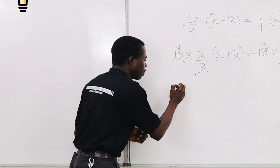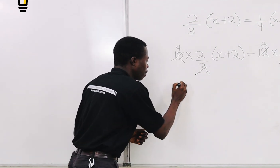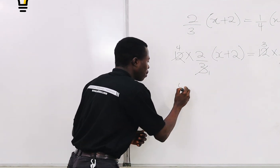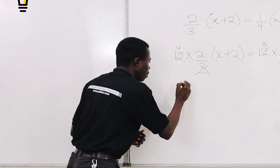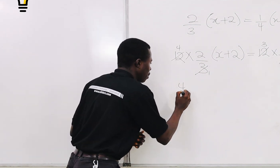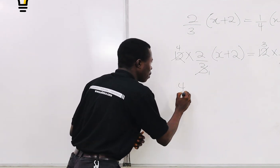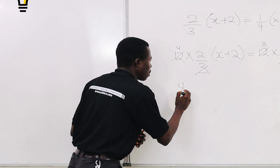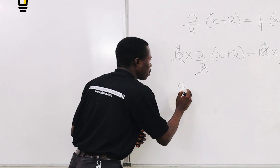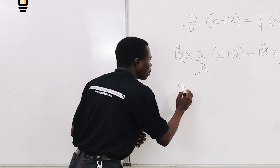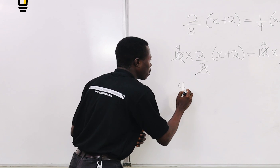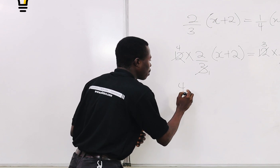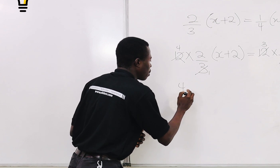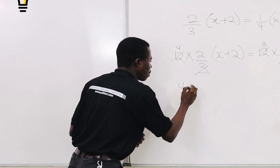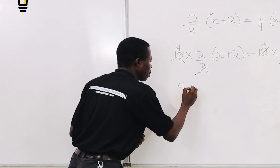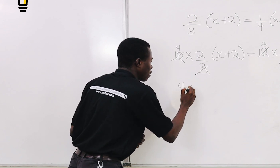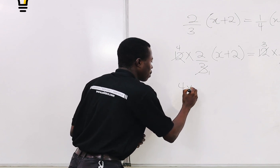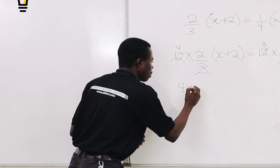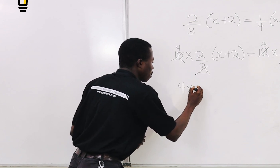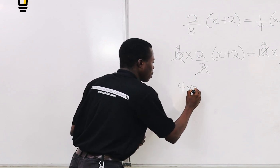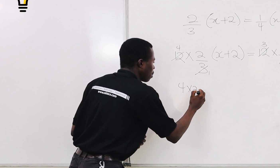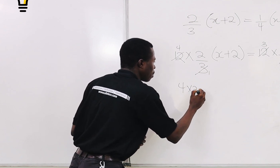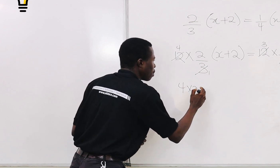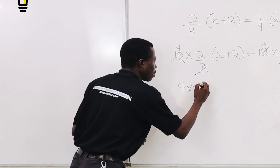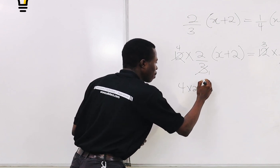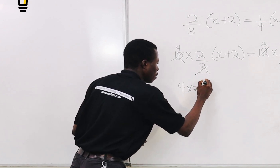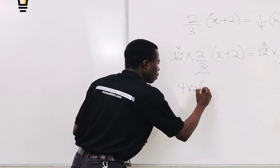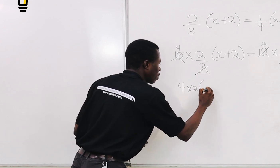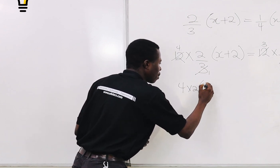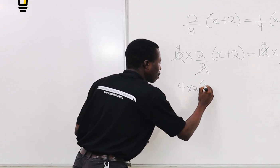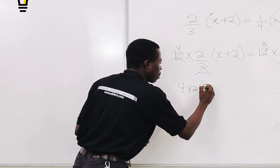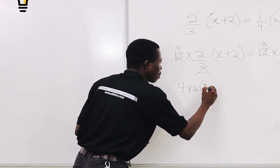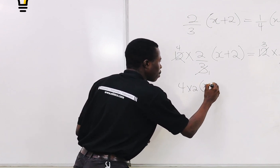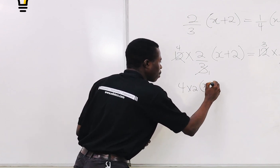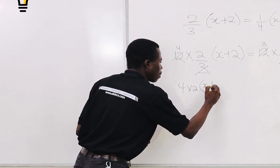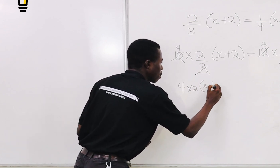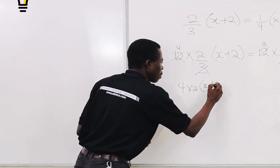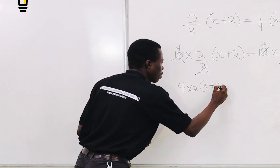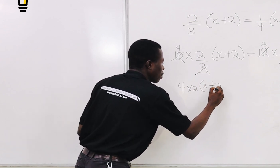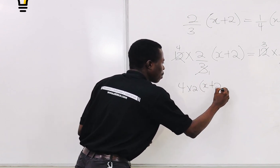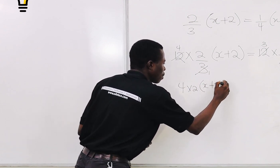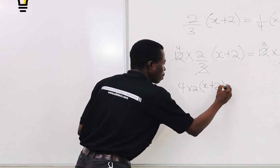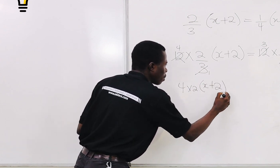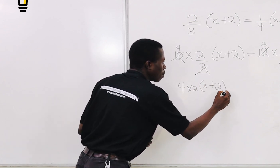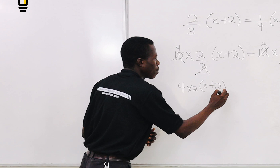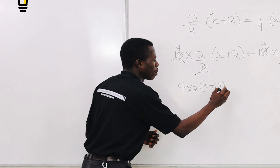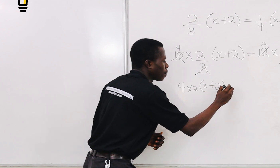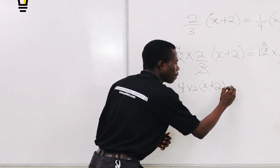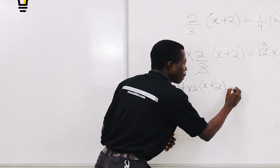we rewrite the expression, the whole expression, as 4 multiplied by 2 in one bracket,